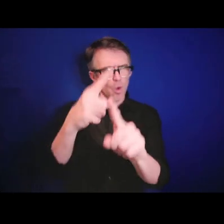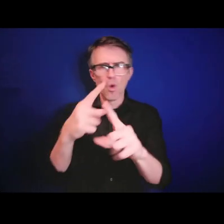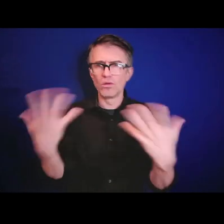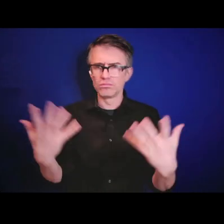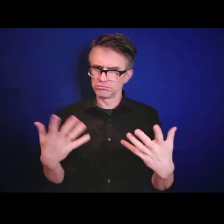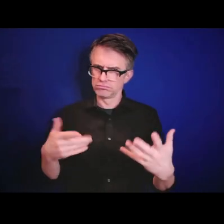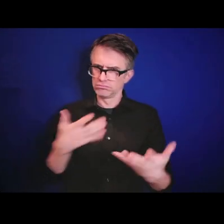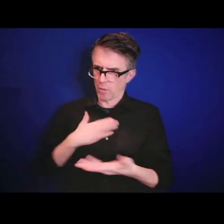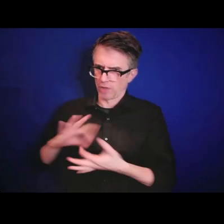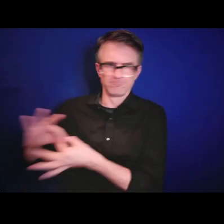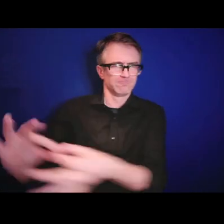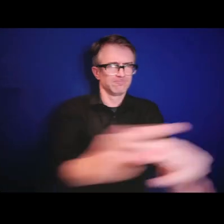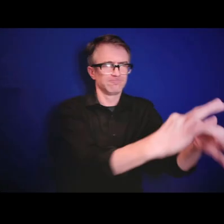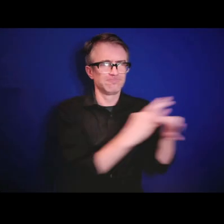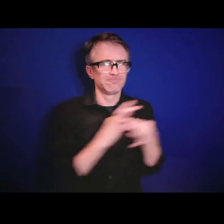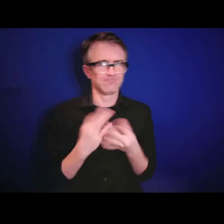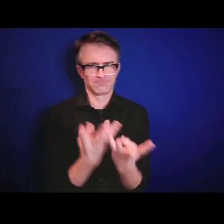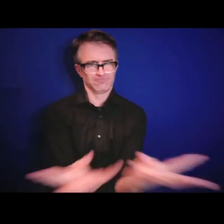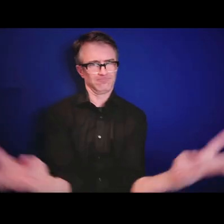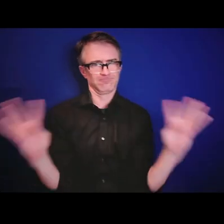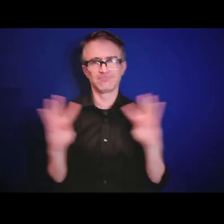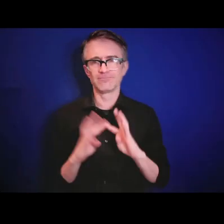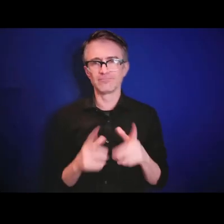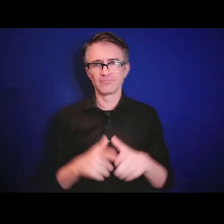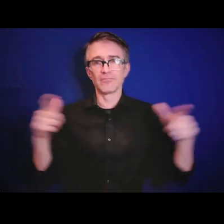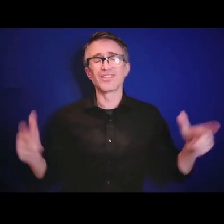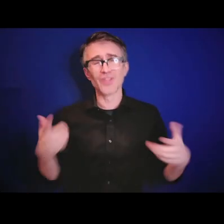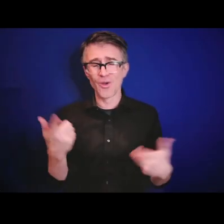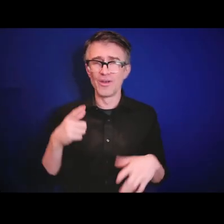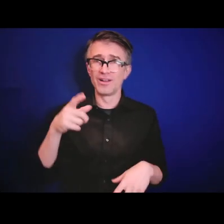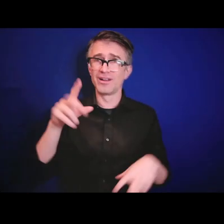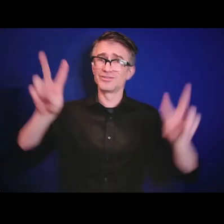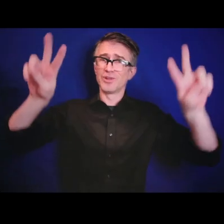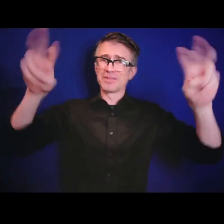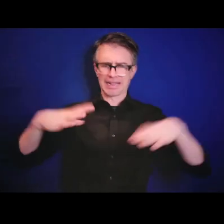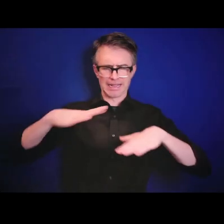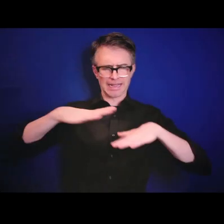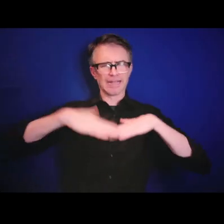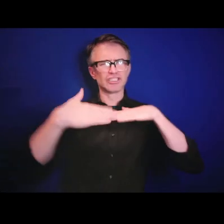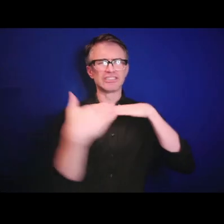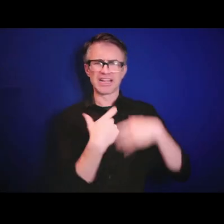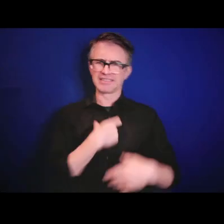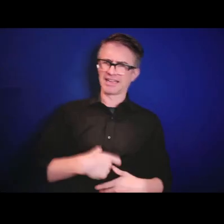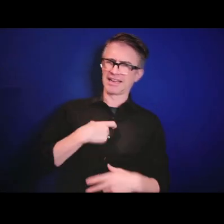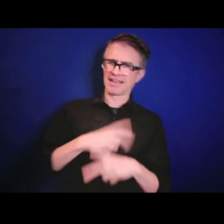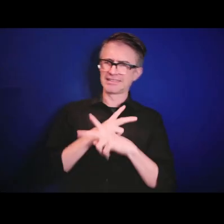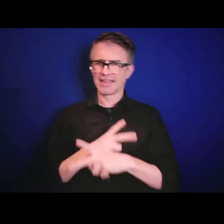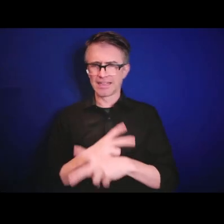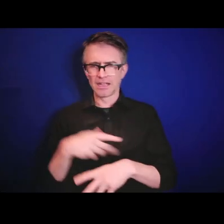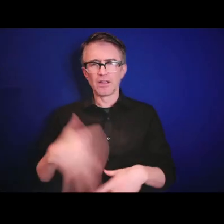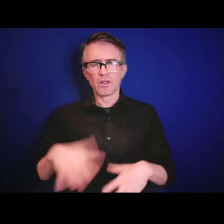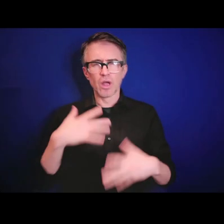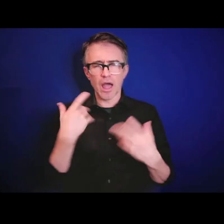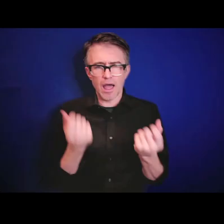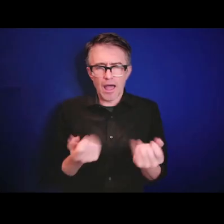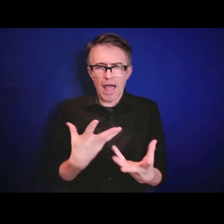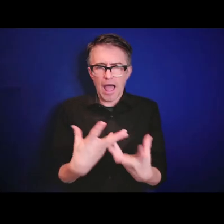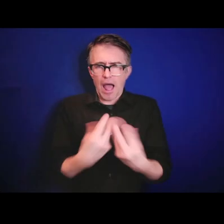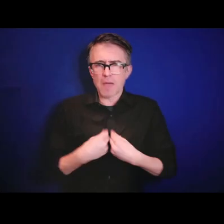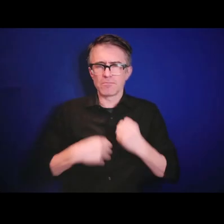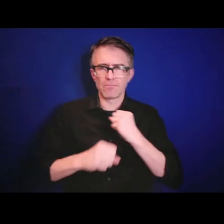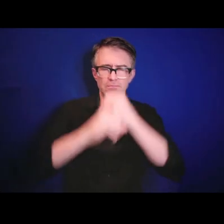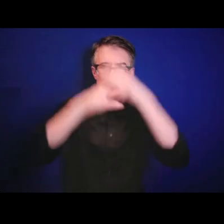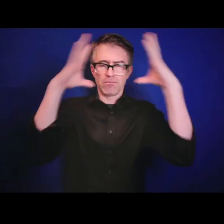Intersectionality, of course, is a concept that recognizes people's experiences are shaped by multiple and intersecting